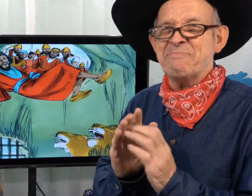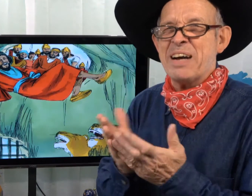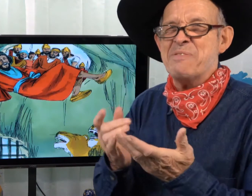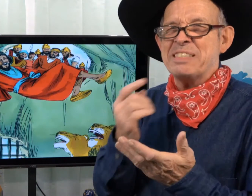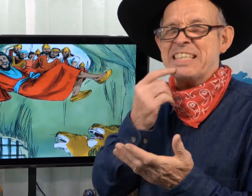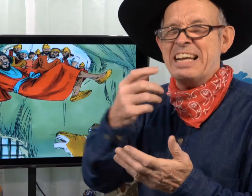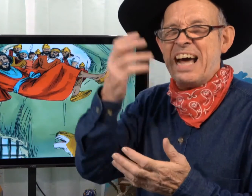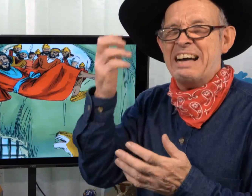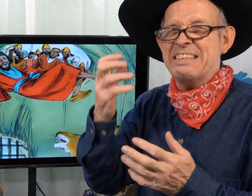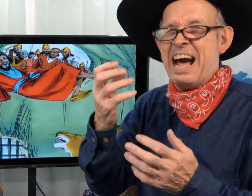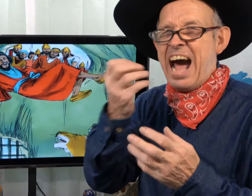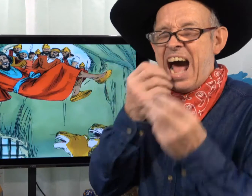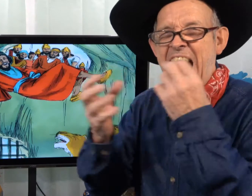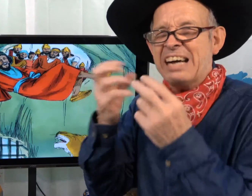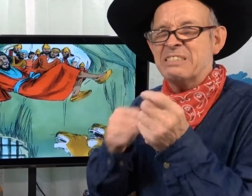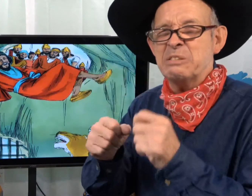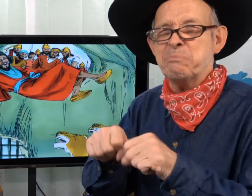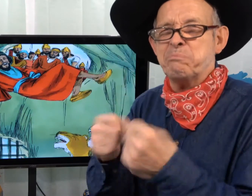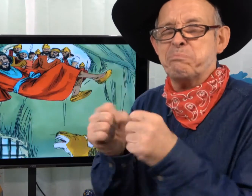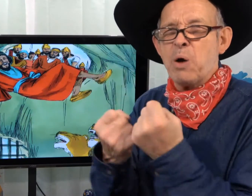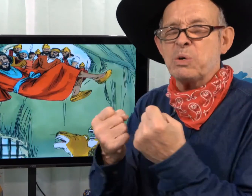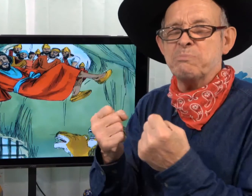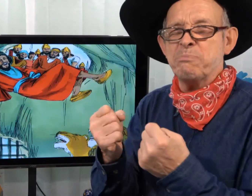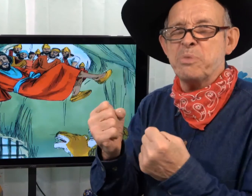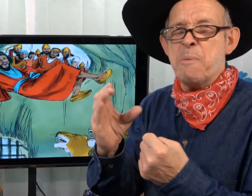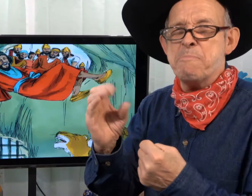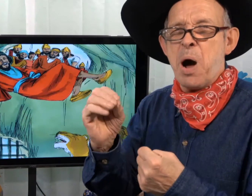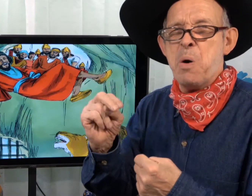Bobby said, I broke the bone.